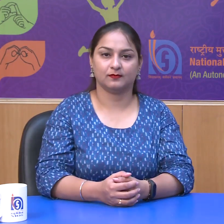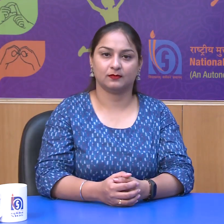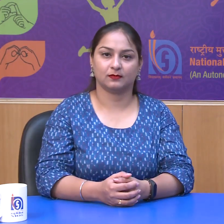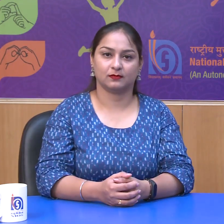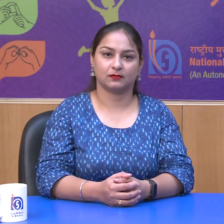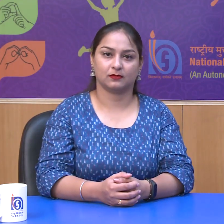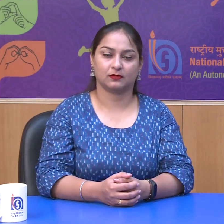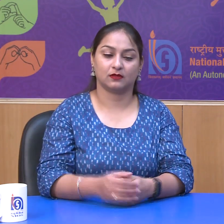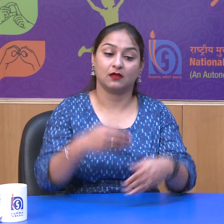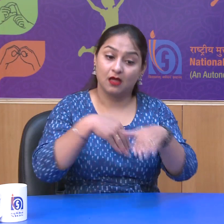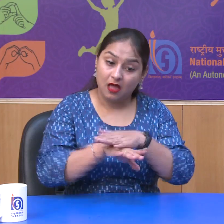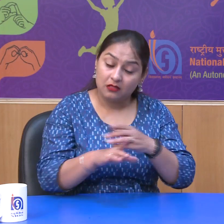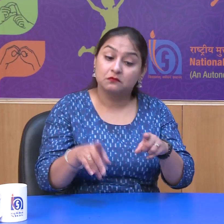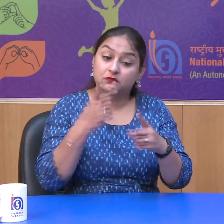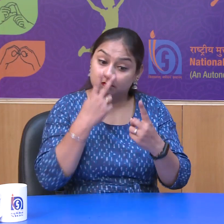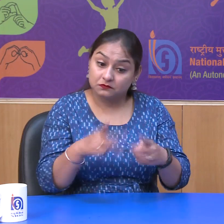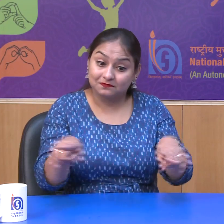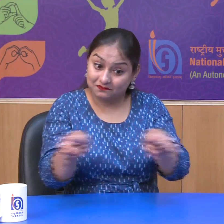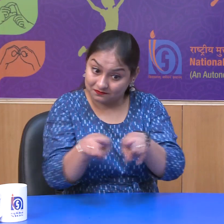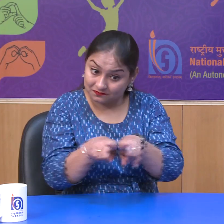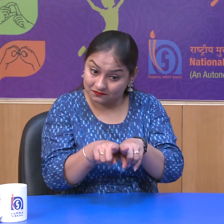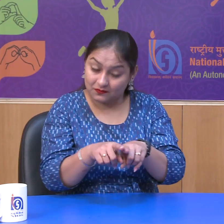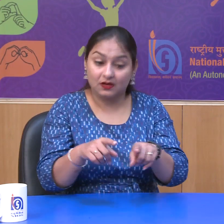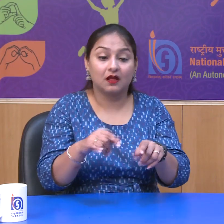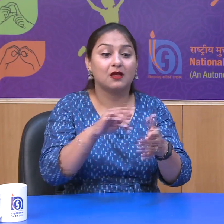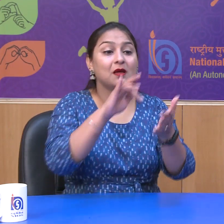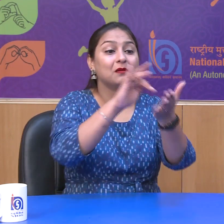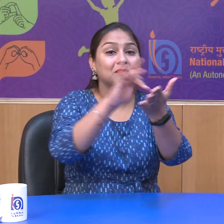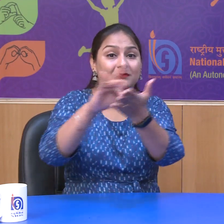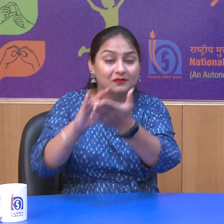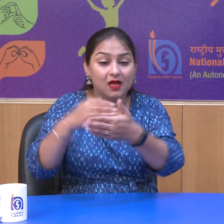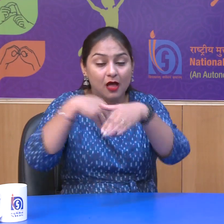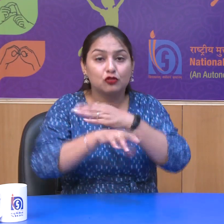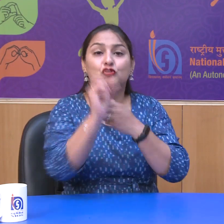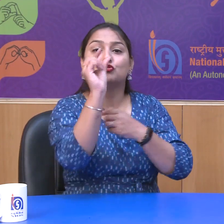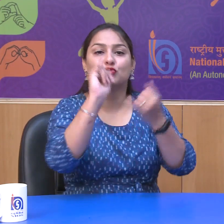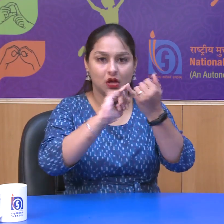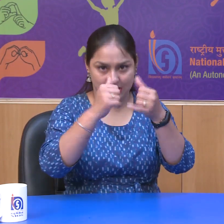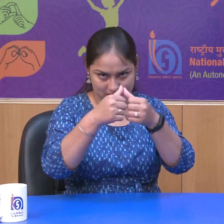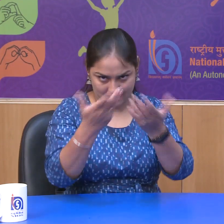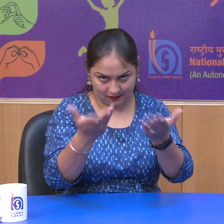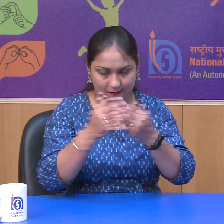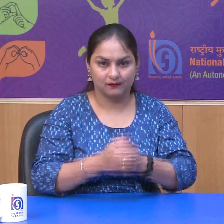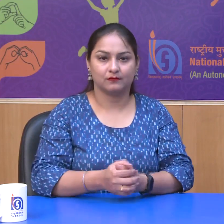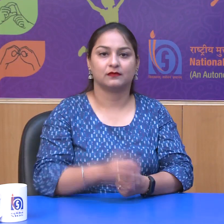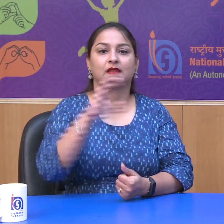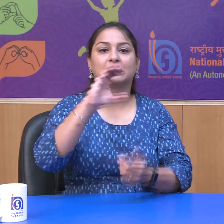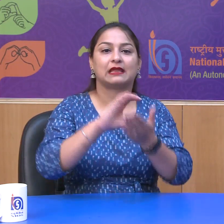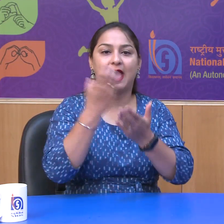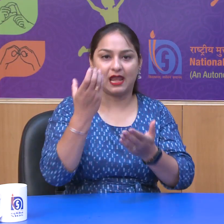In comparison with temperate areas of USA, Canada,